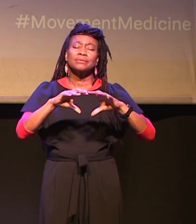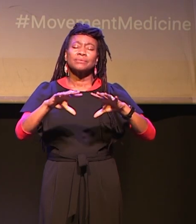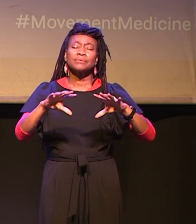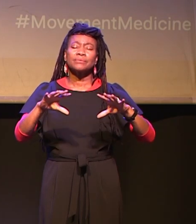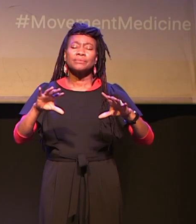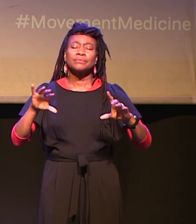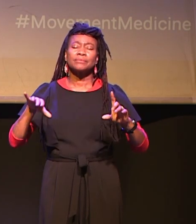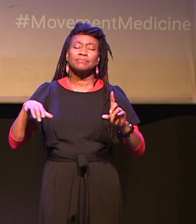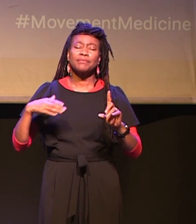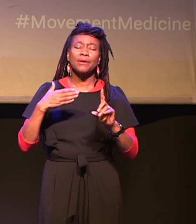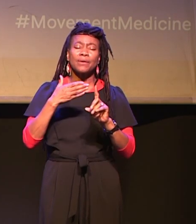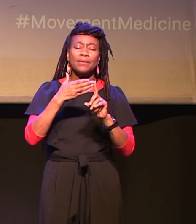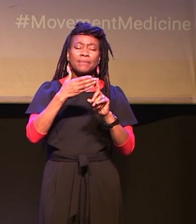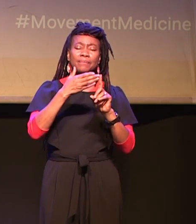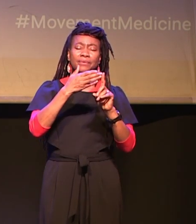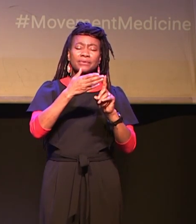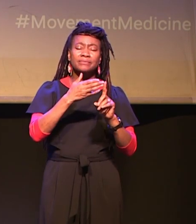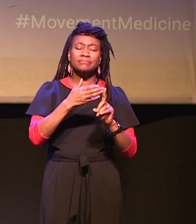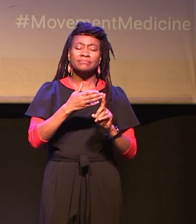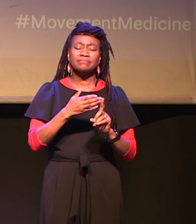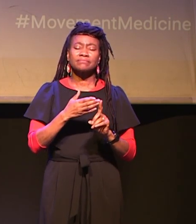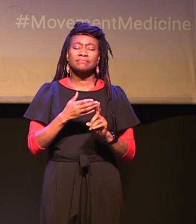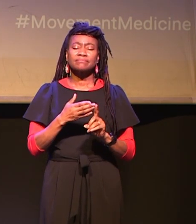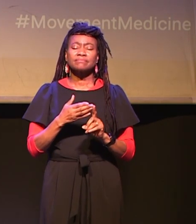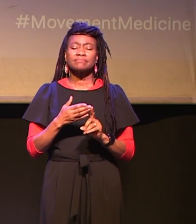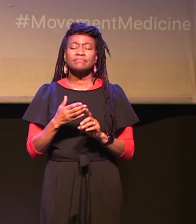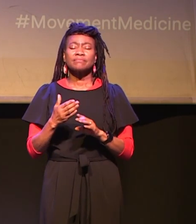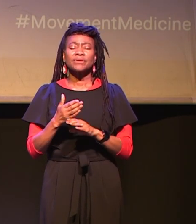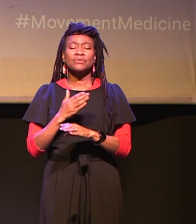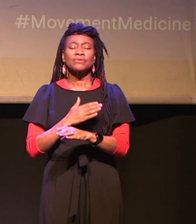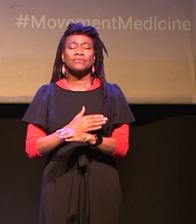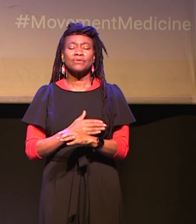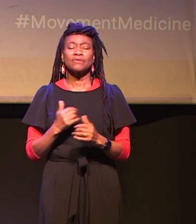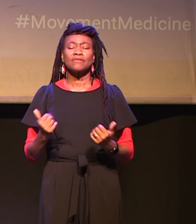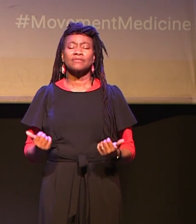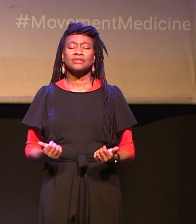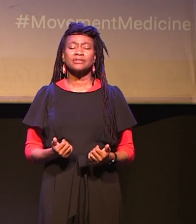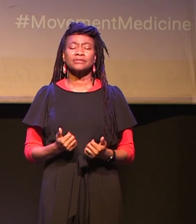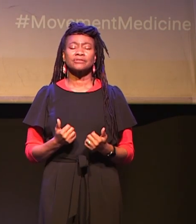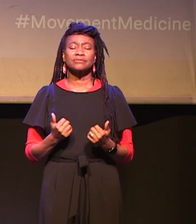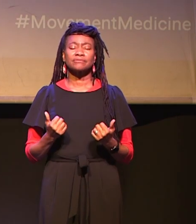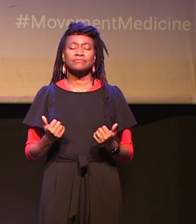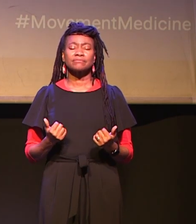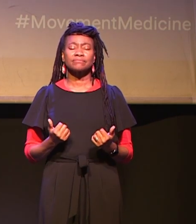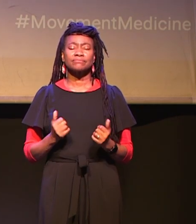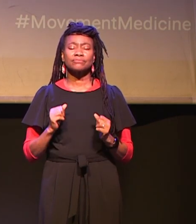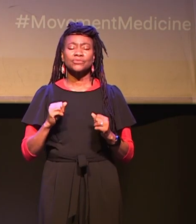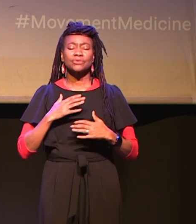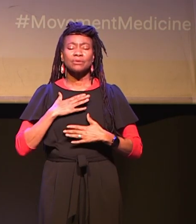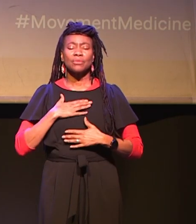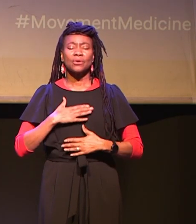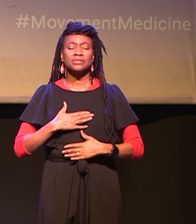And as we close the practice, maybe take a moment just to Either just perceive with your body or look around the room